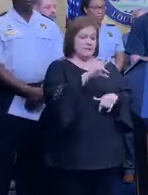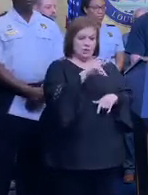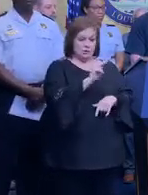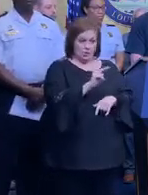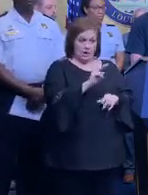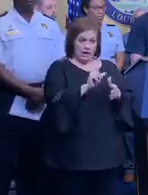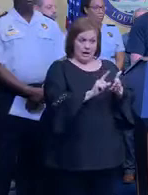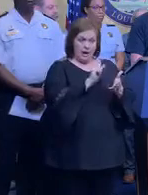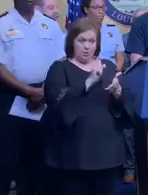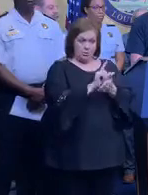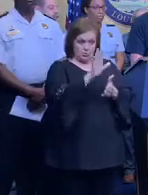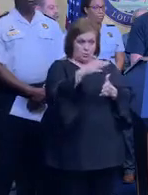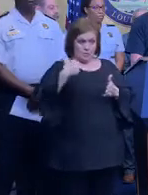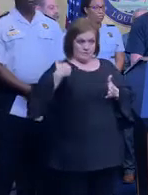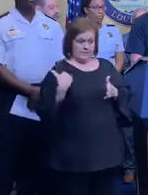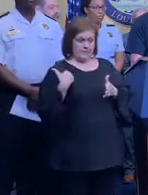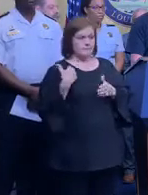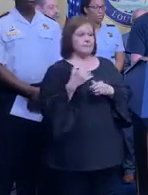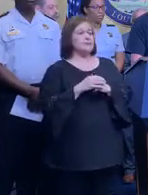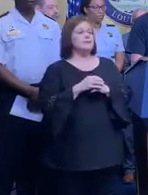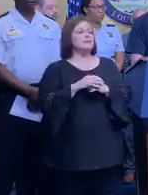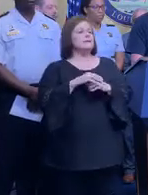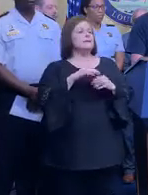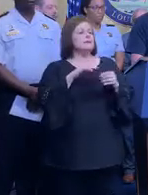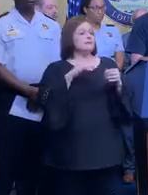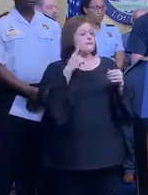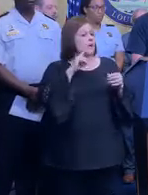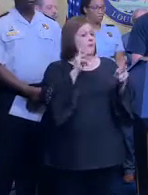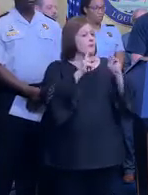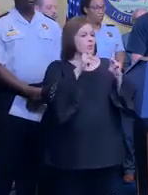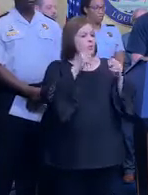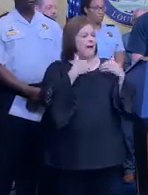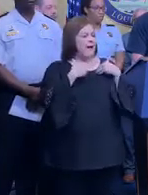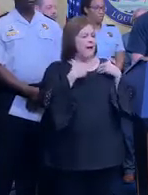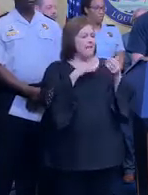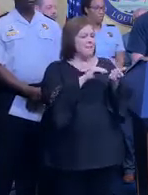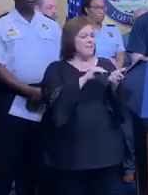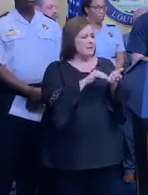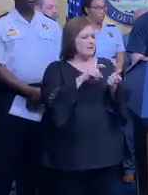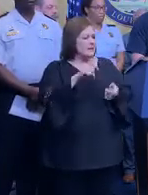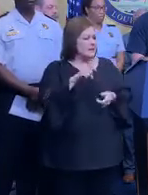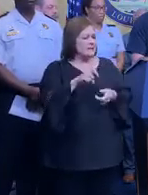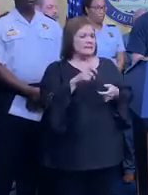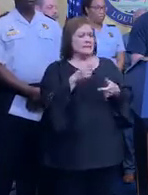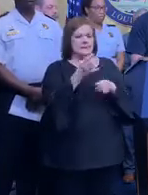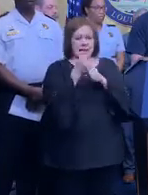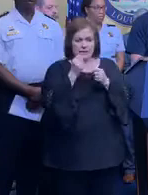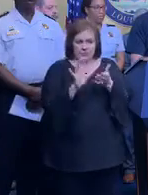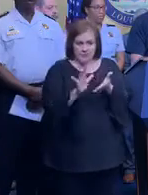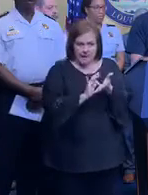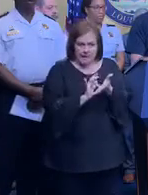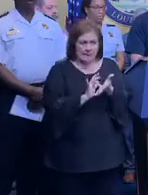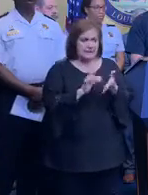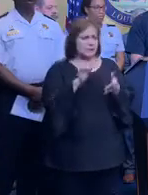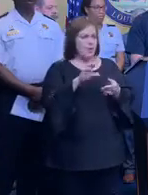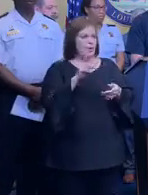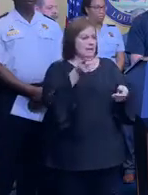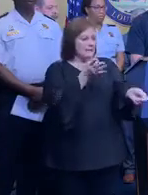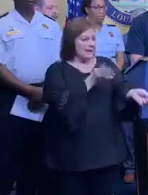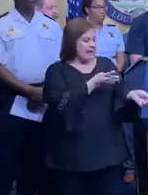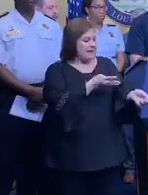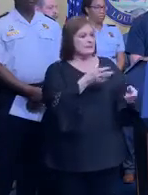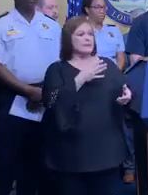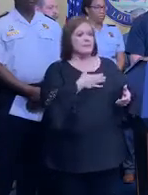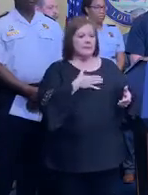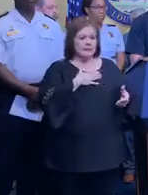you. Residents with medical and mobility needs, make sure you have all your medications, and if you are a dialysis patient, please